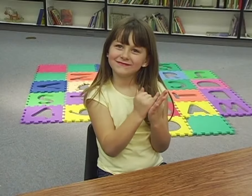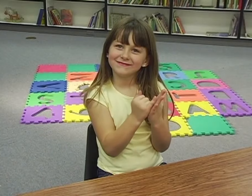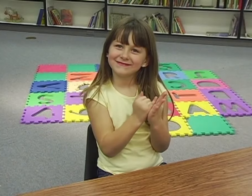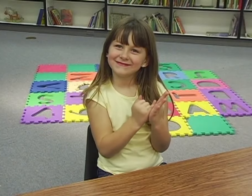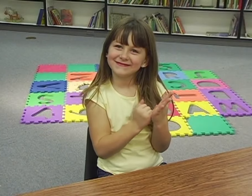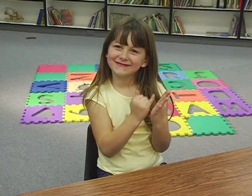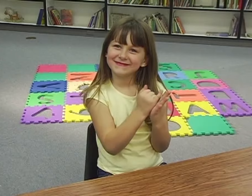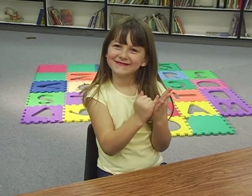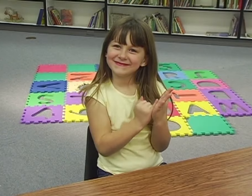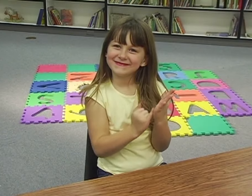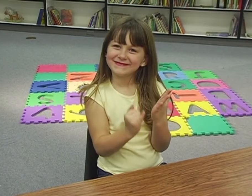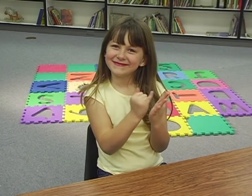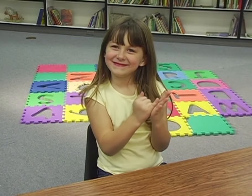Your pinky draws on the paper.